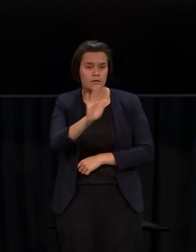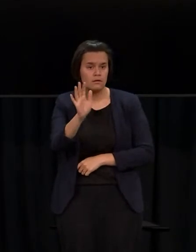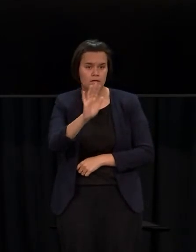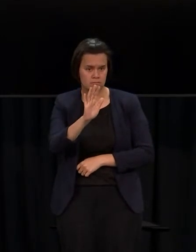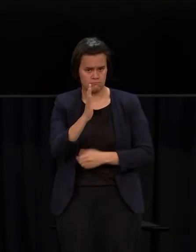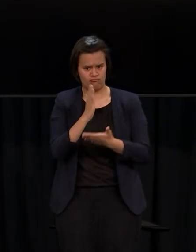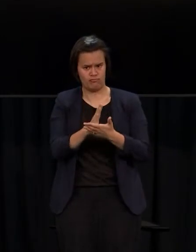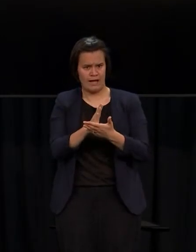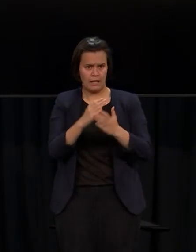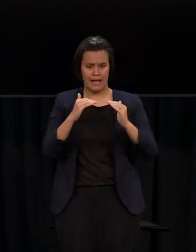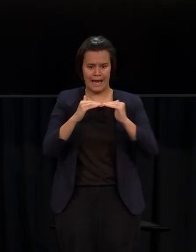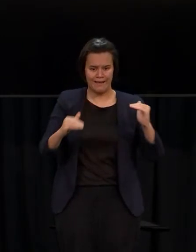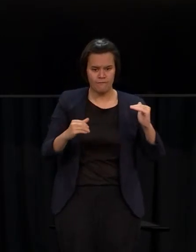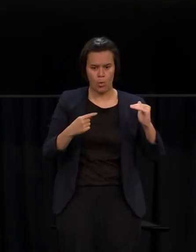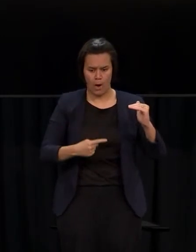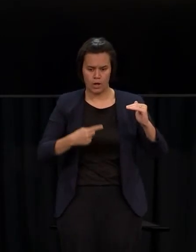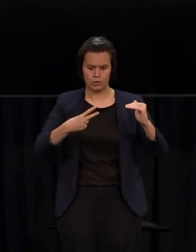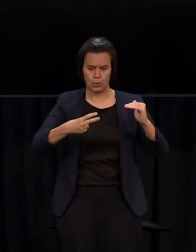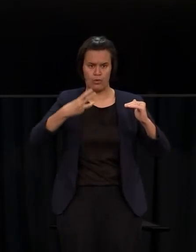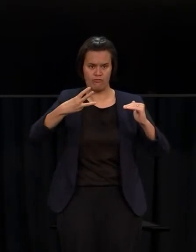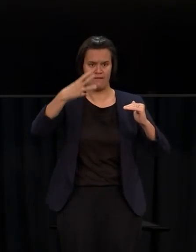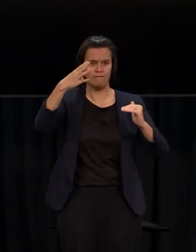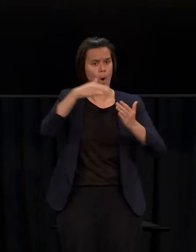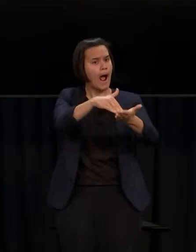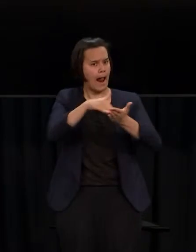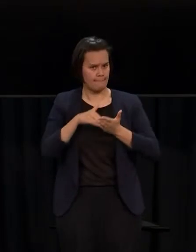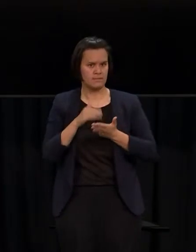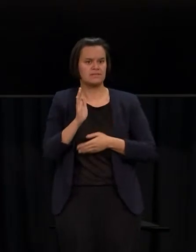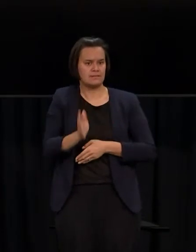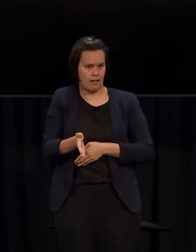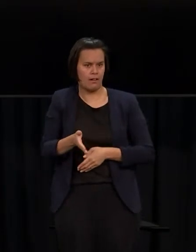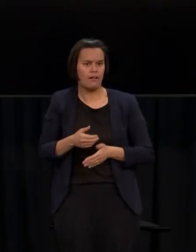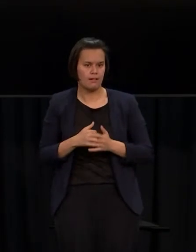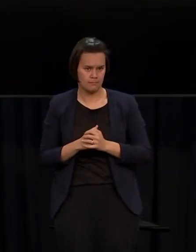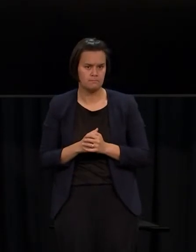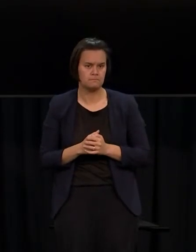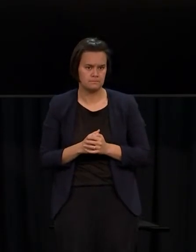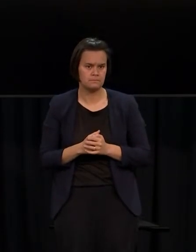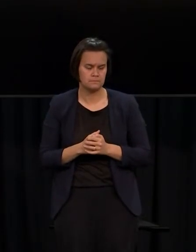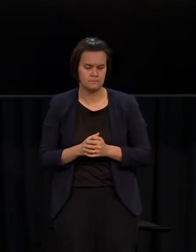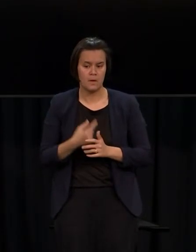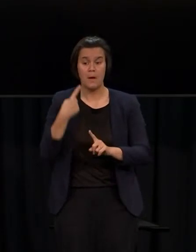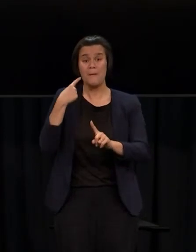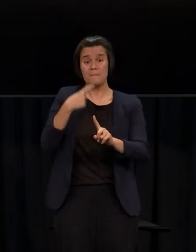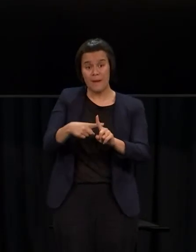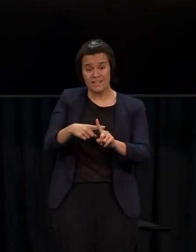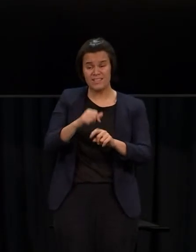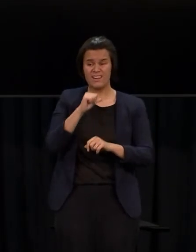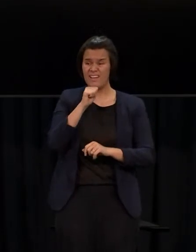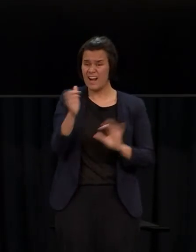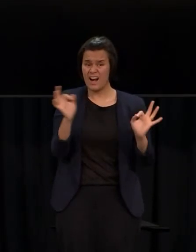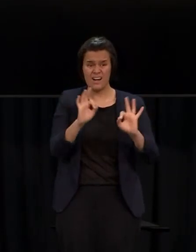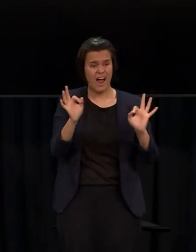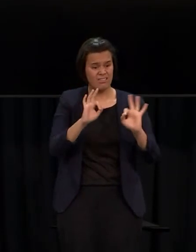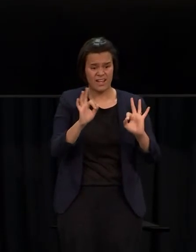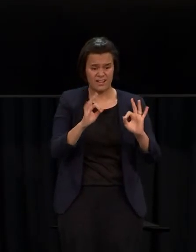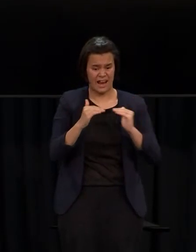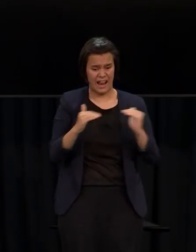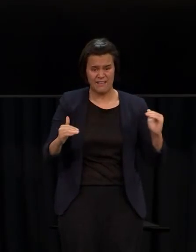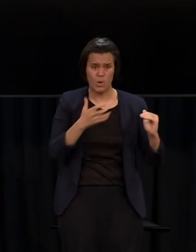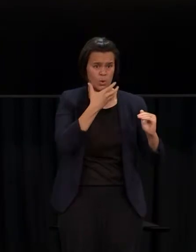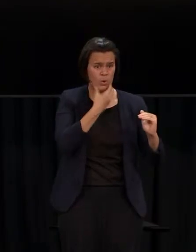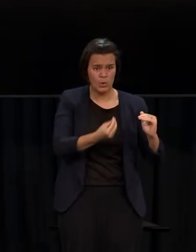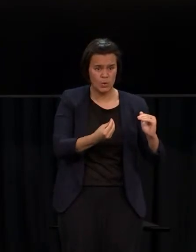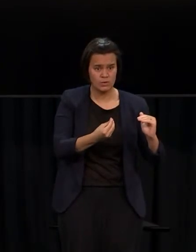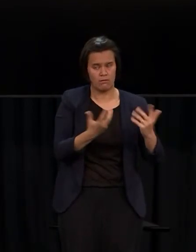And it also doesn't mean that those extra cases will have the same impact on our health system or indeed on people's health that we might